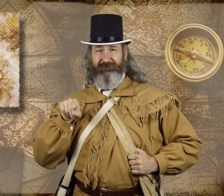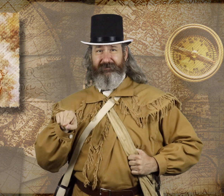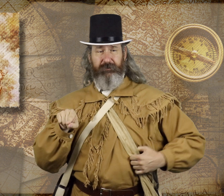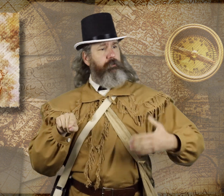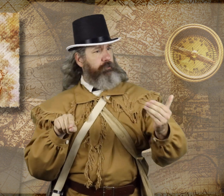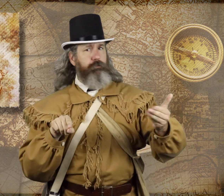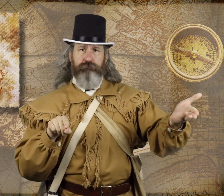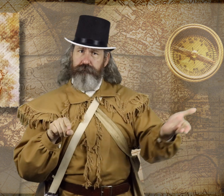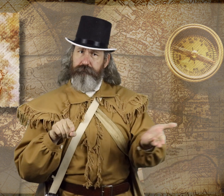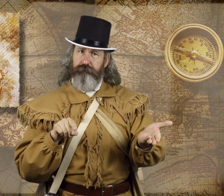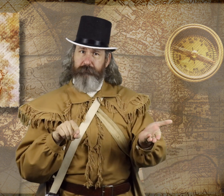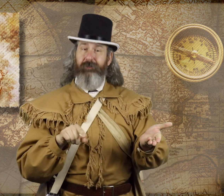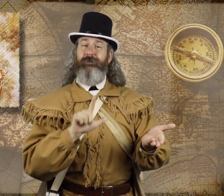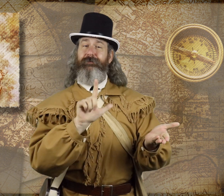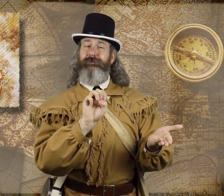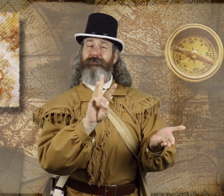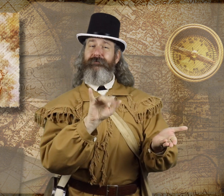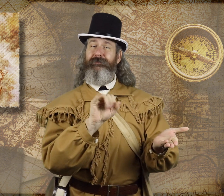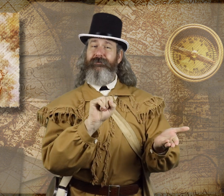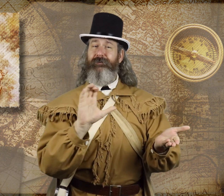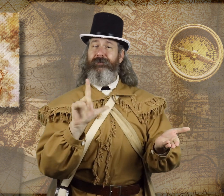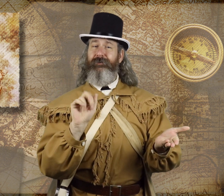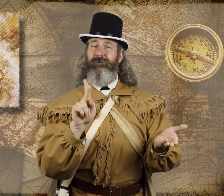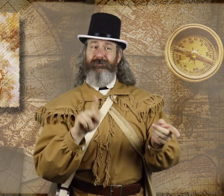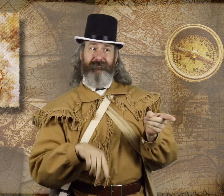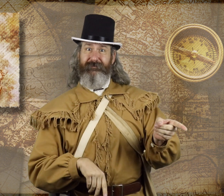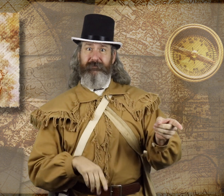He introduced the explorers